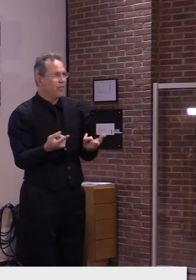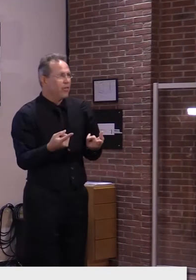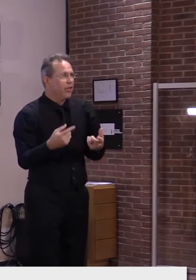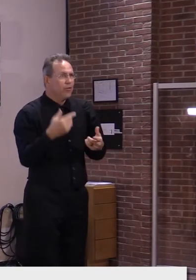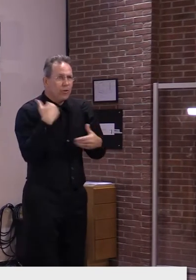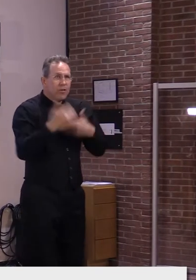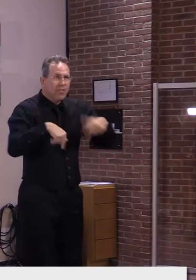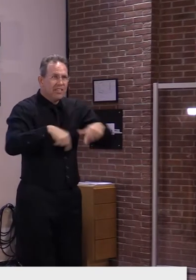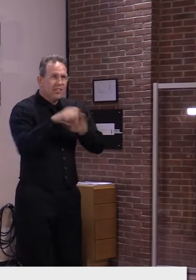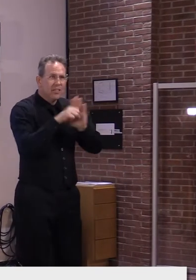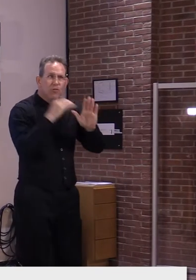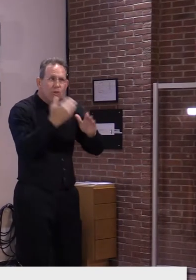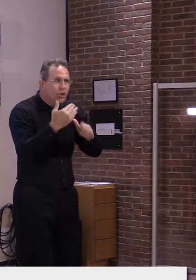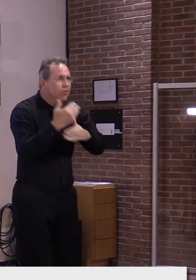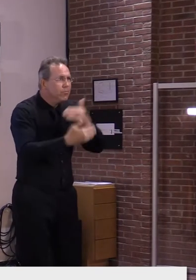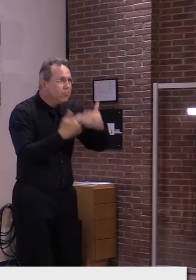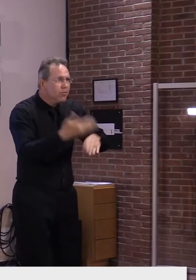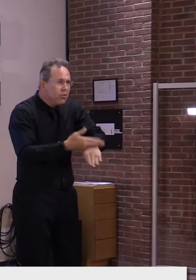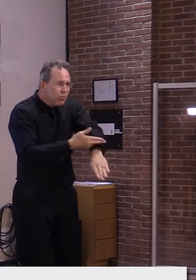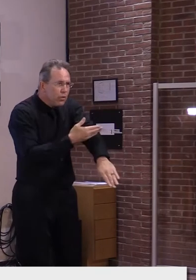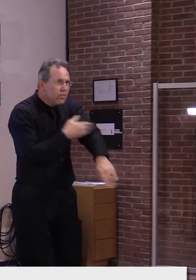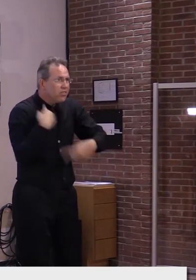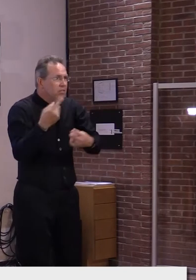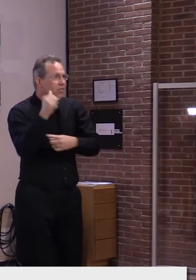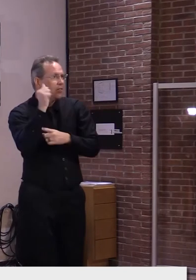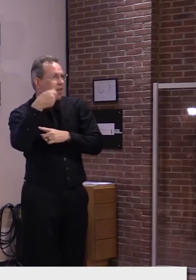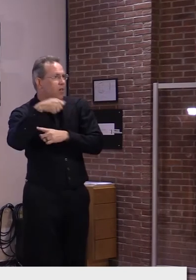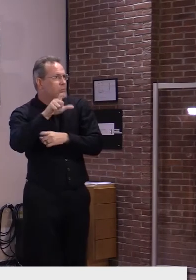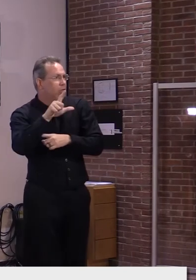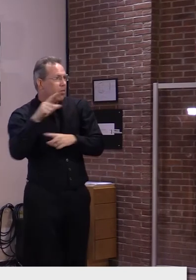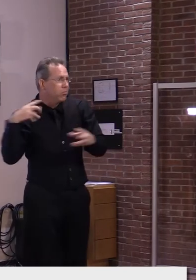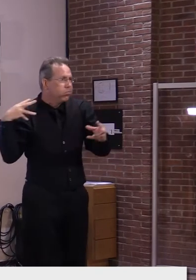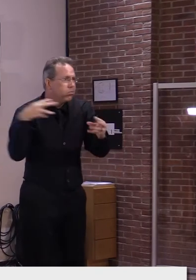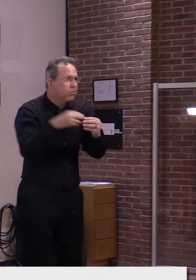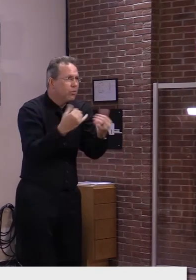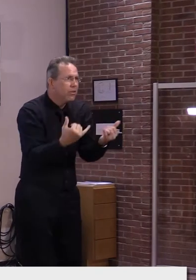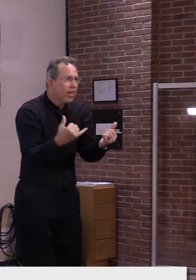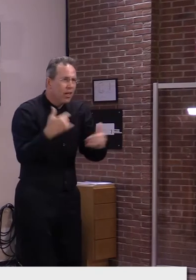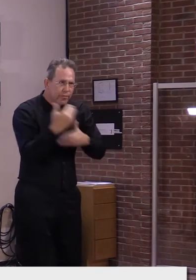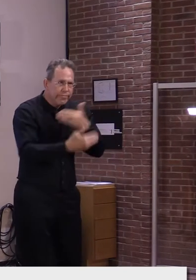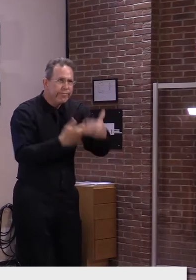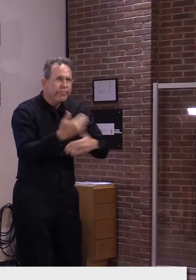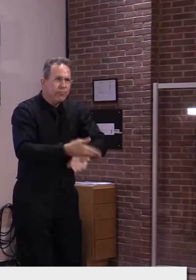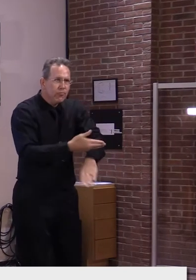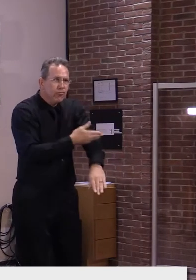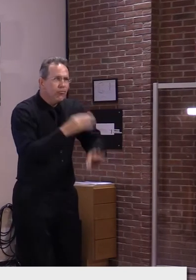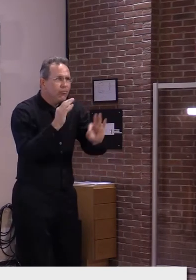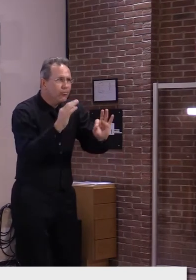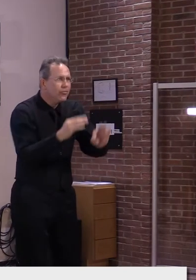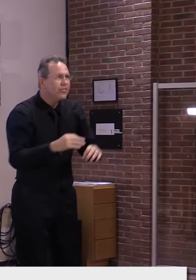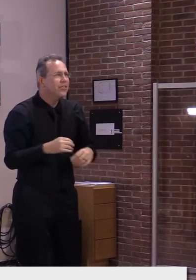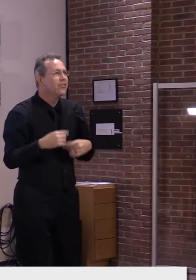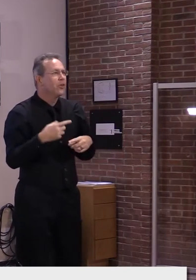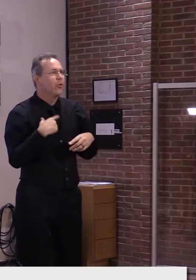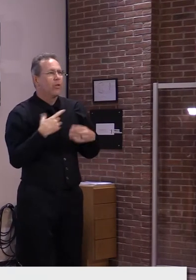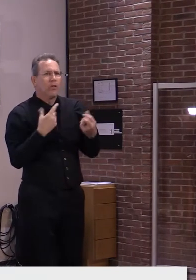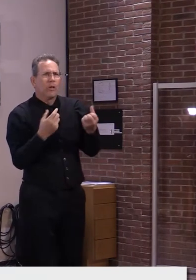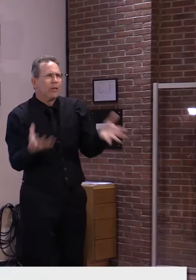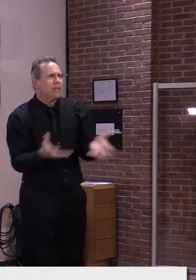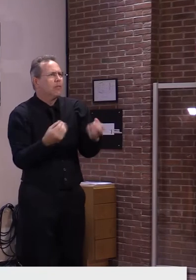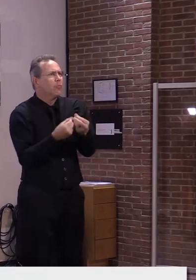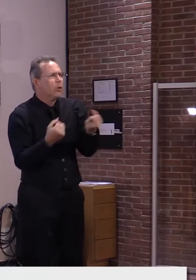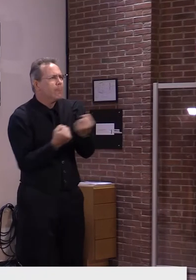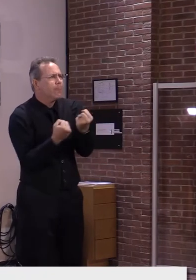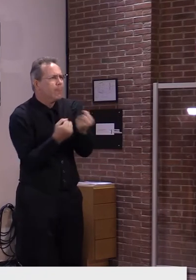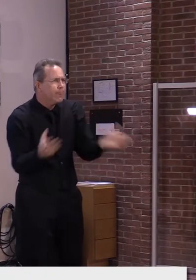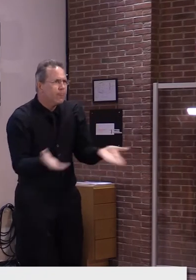time, we have seen a dramatic improvement in our COVID-19 trends, which again really reinforces the power and the protection that